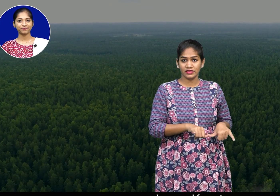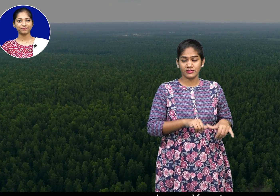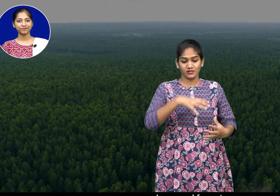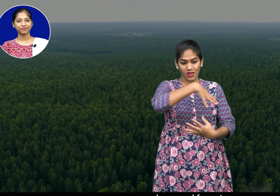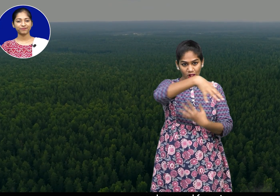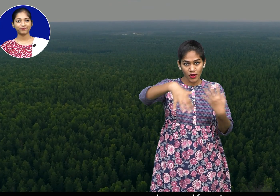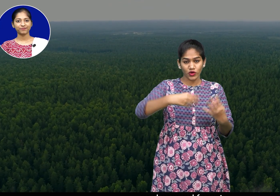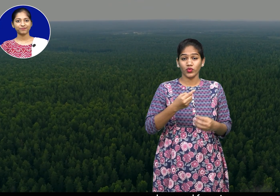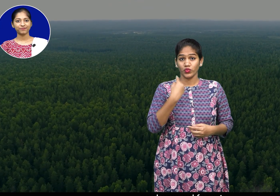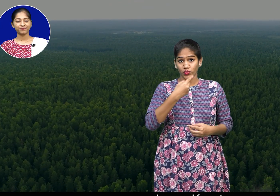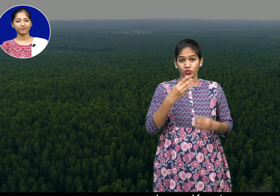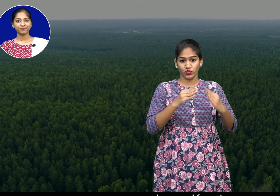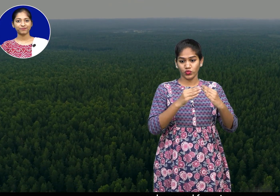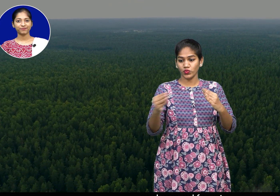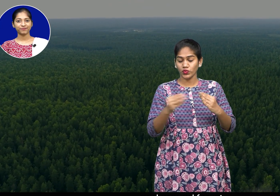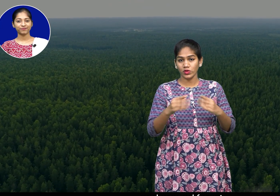forest.